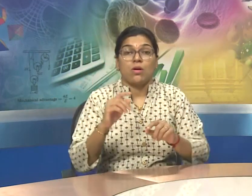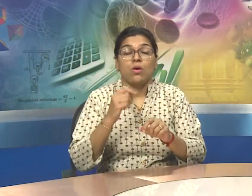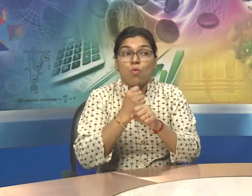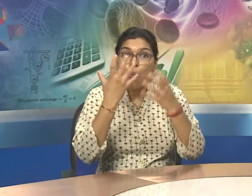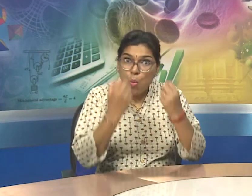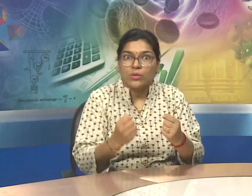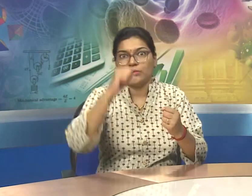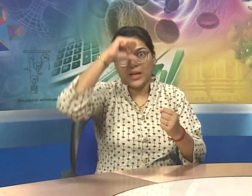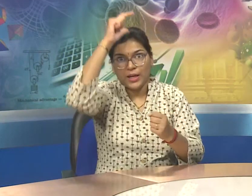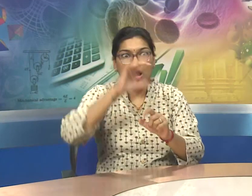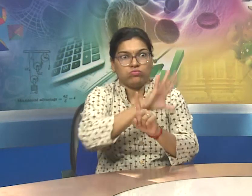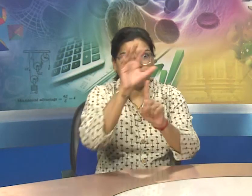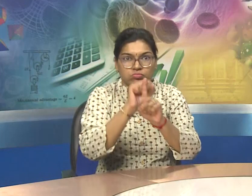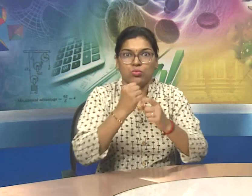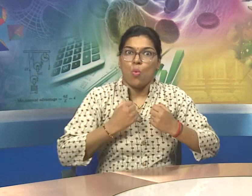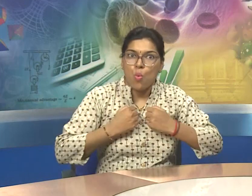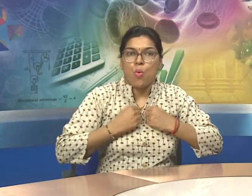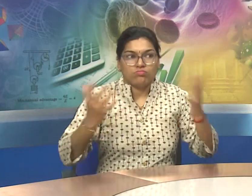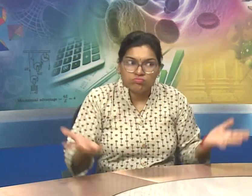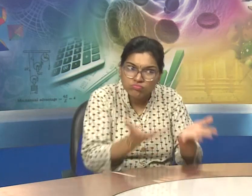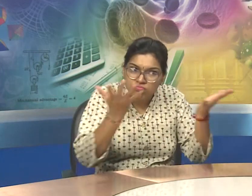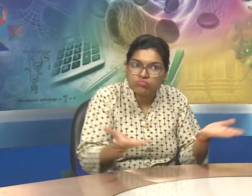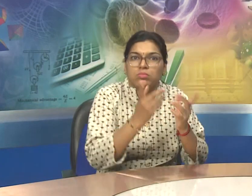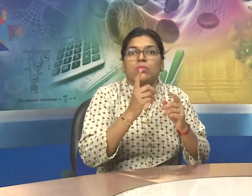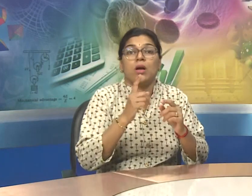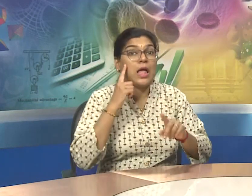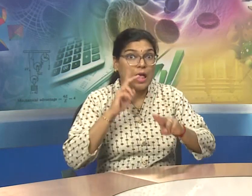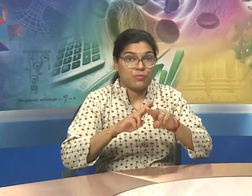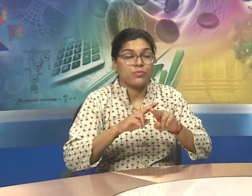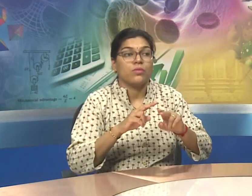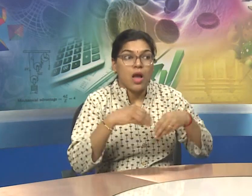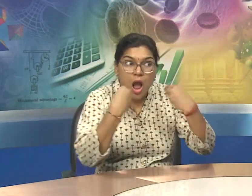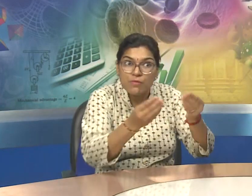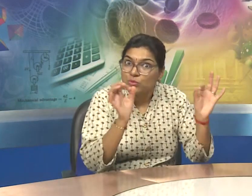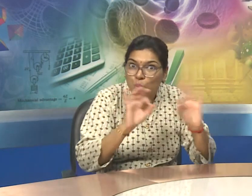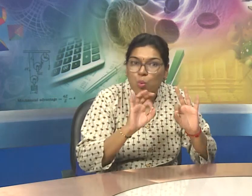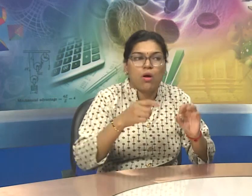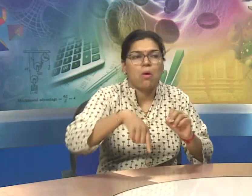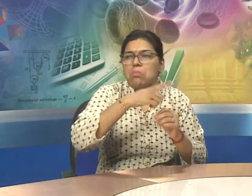for promotion of all our artisans and cultural